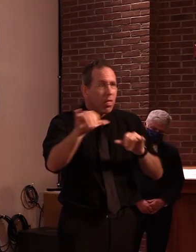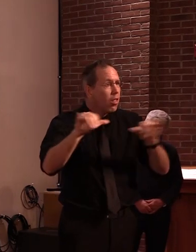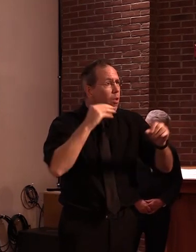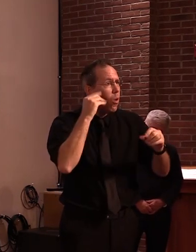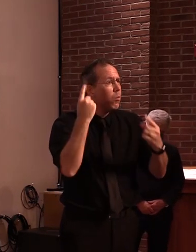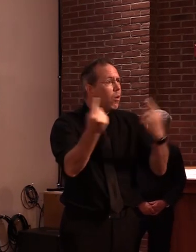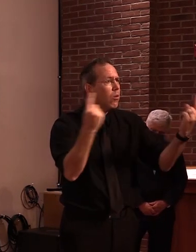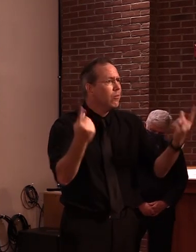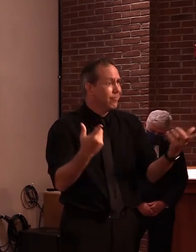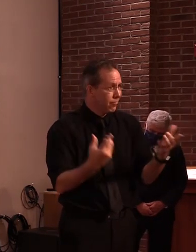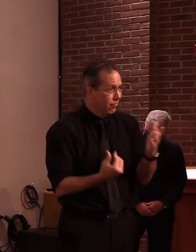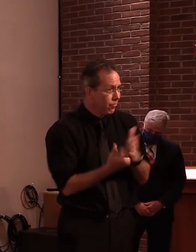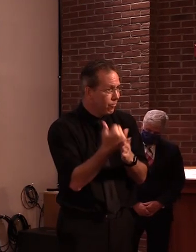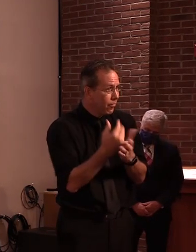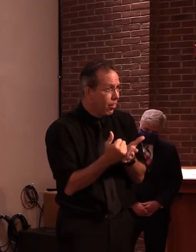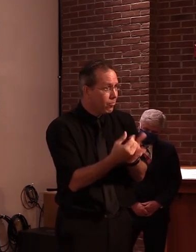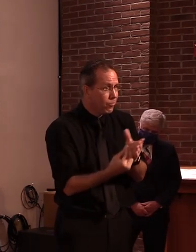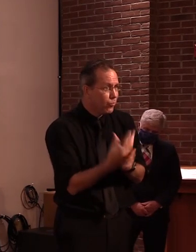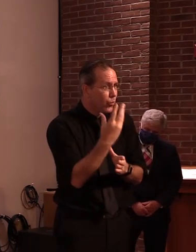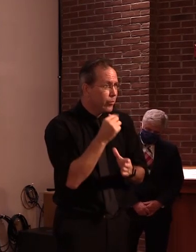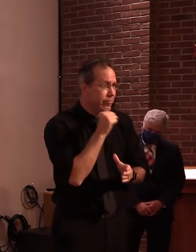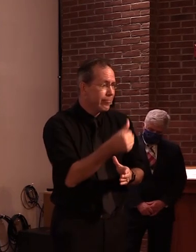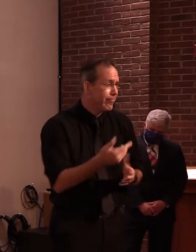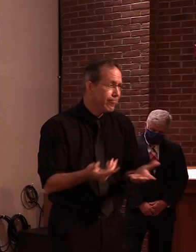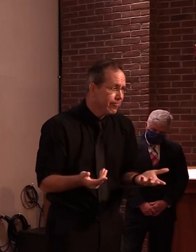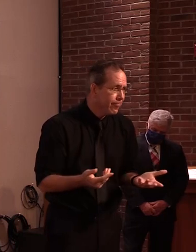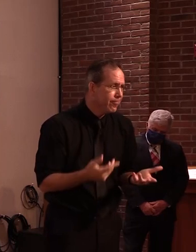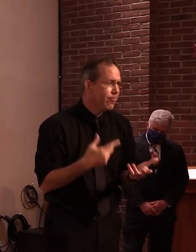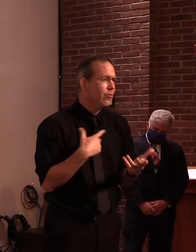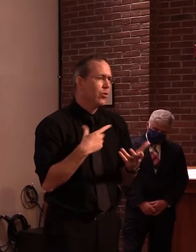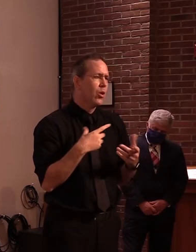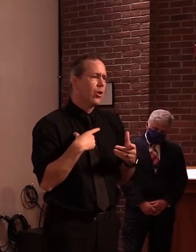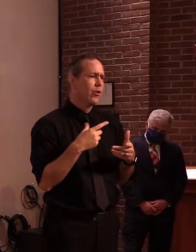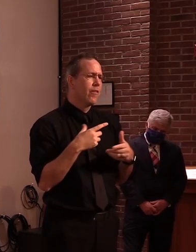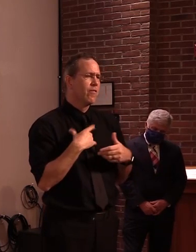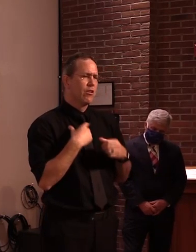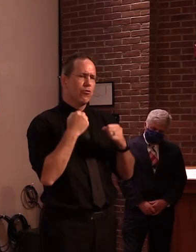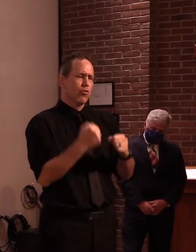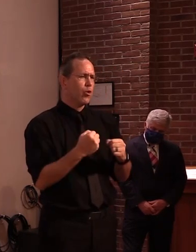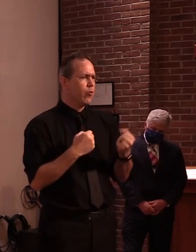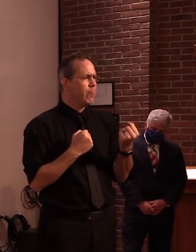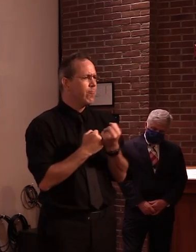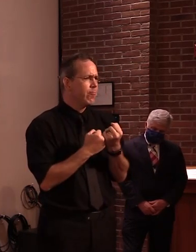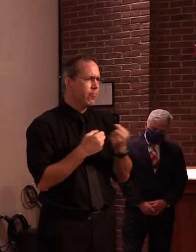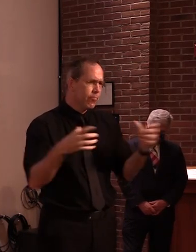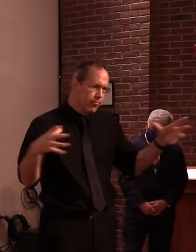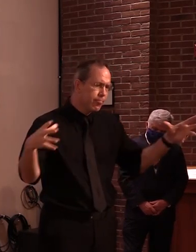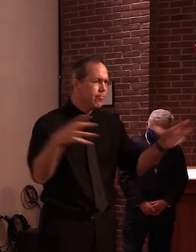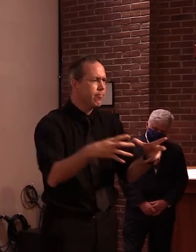spring. And I feel a sense of urgency to get these systems back online and start addressing them.